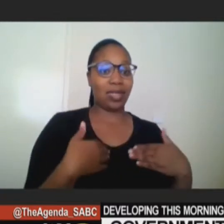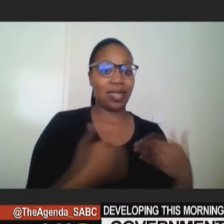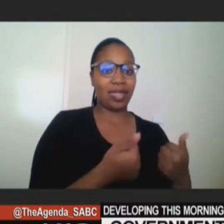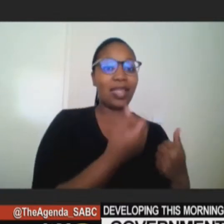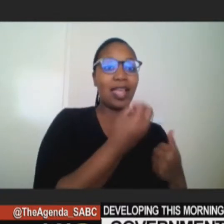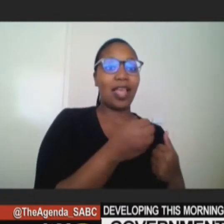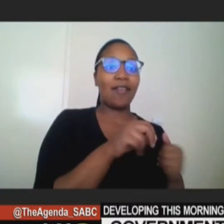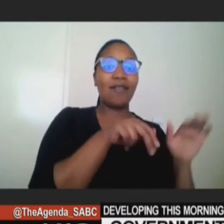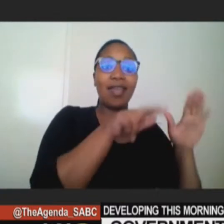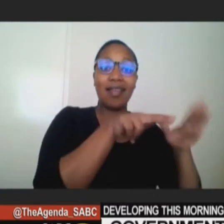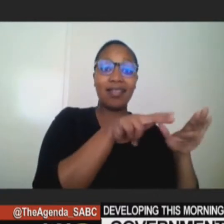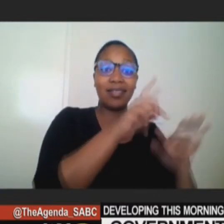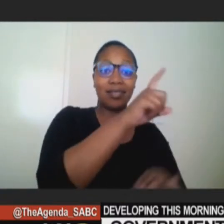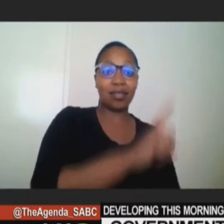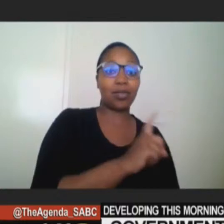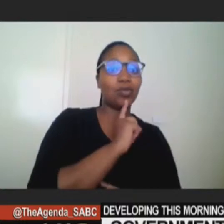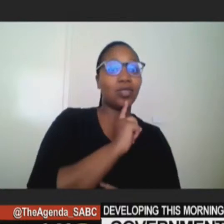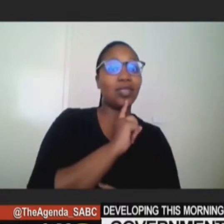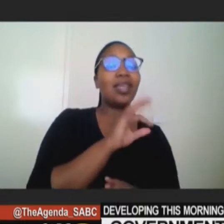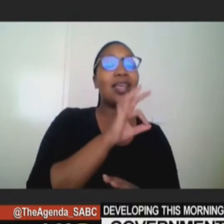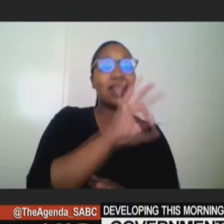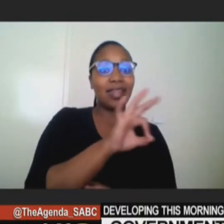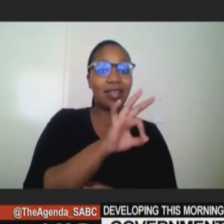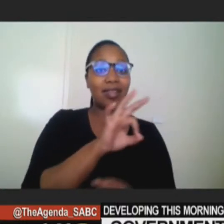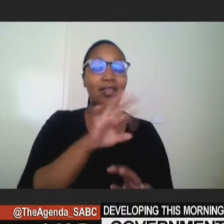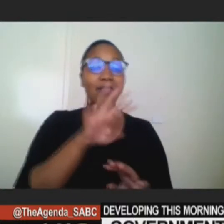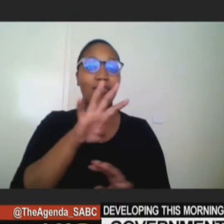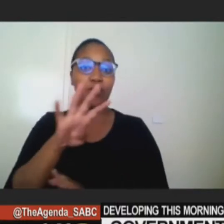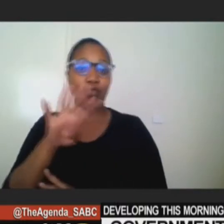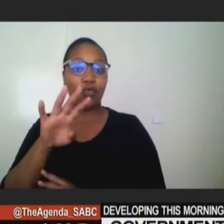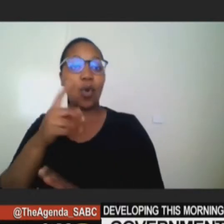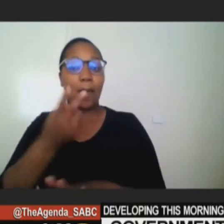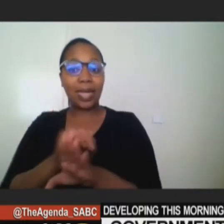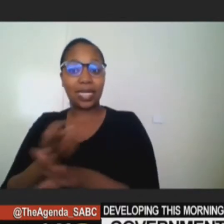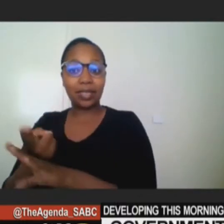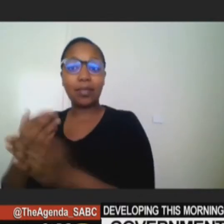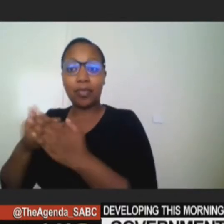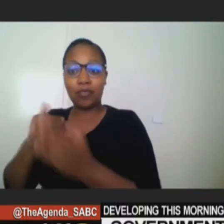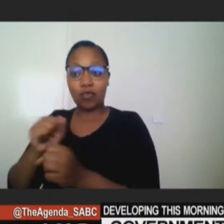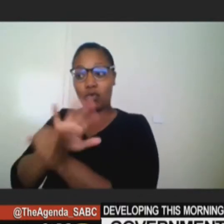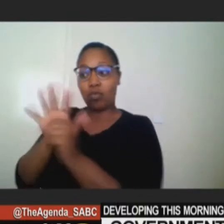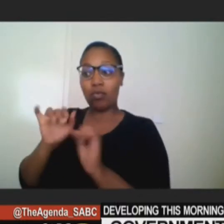18,344 beds prior to COVID, but this number of